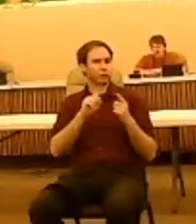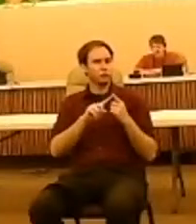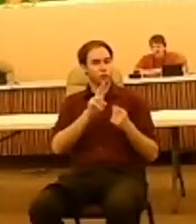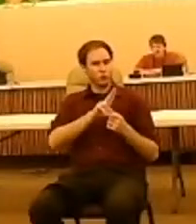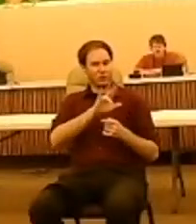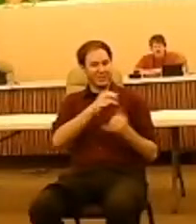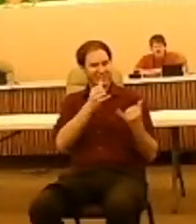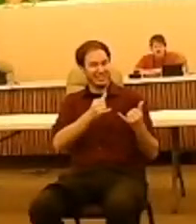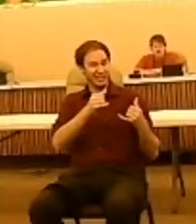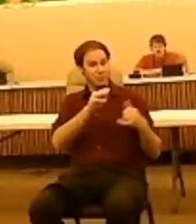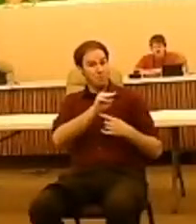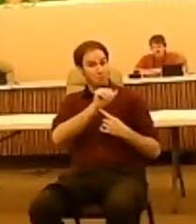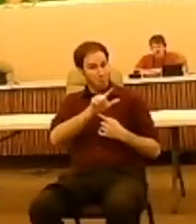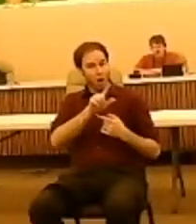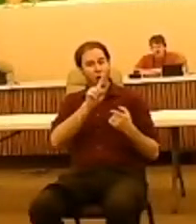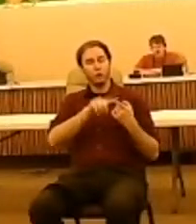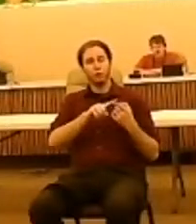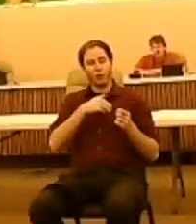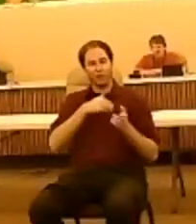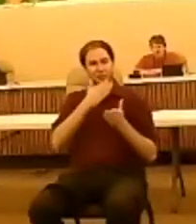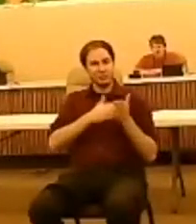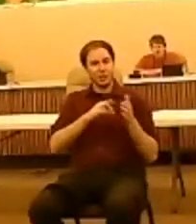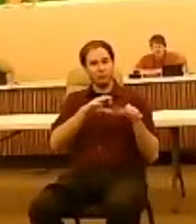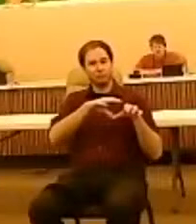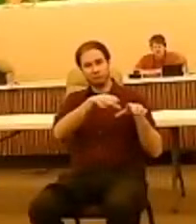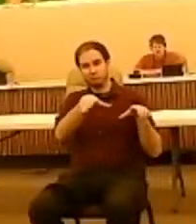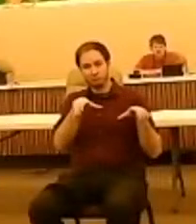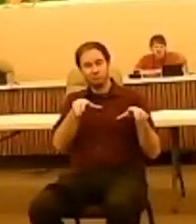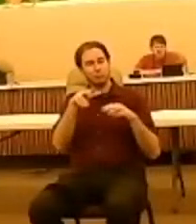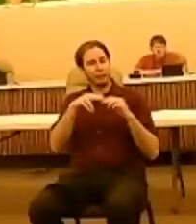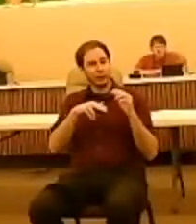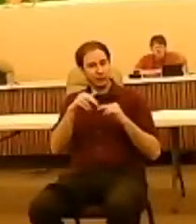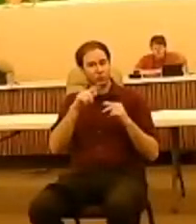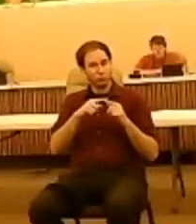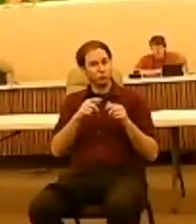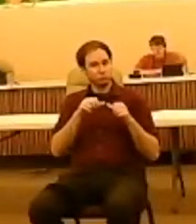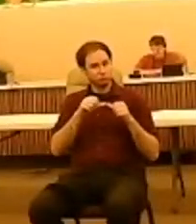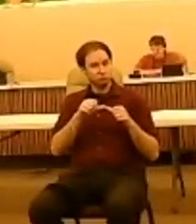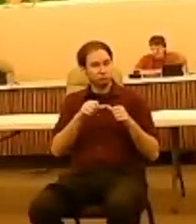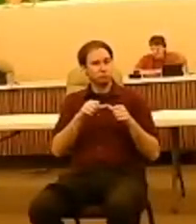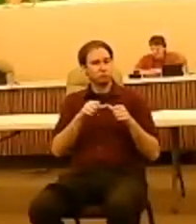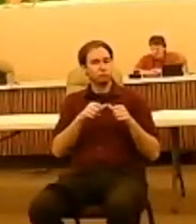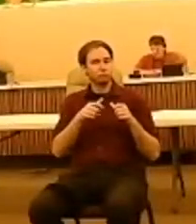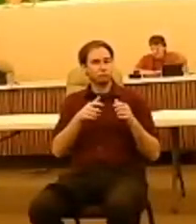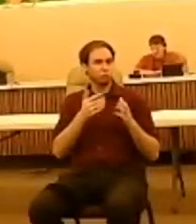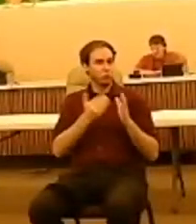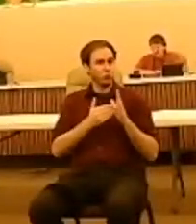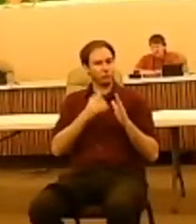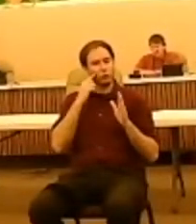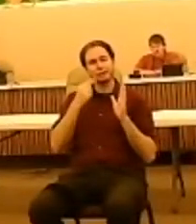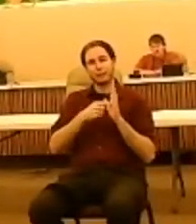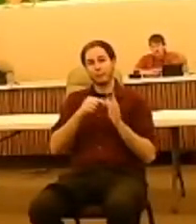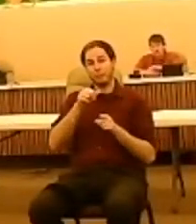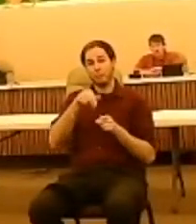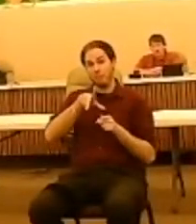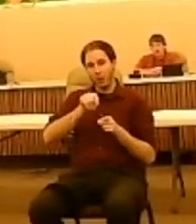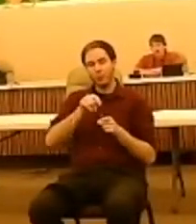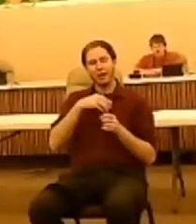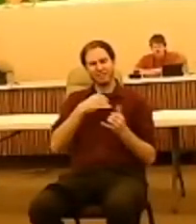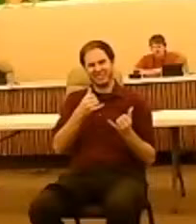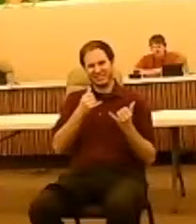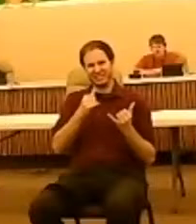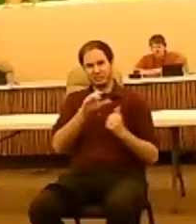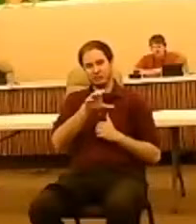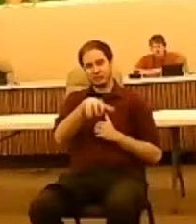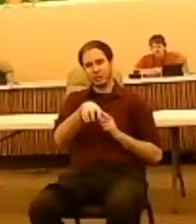mall, to reuse some of the existing outbuildings. In this case, for the apartment, it's the existing site